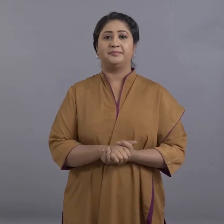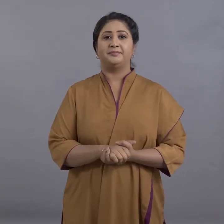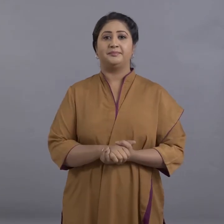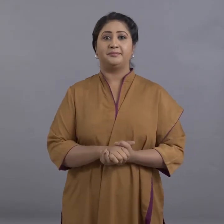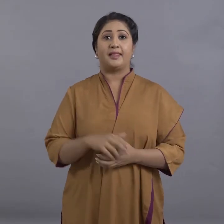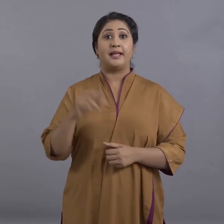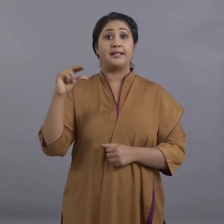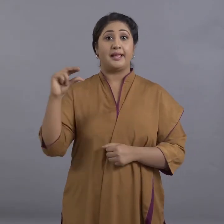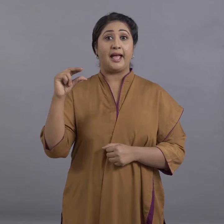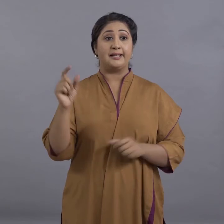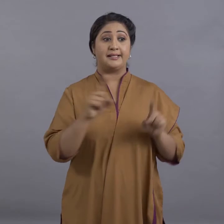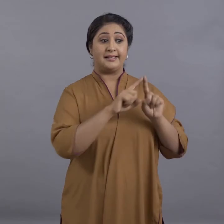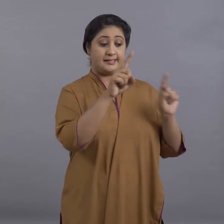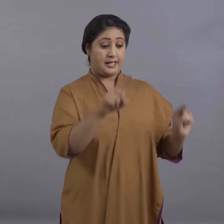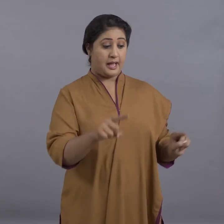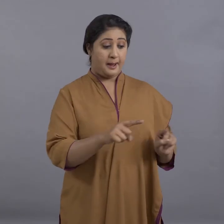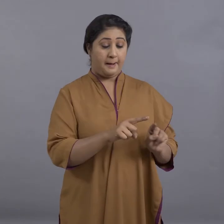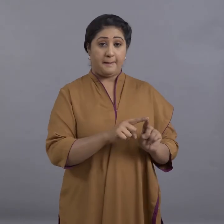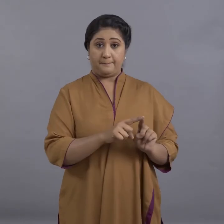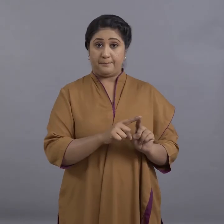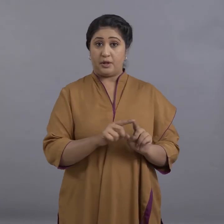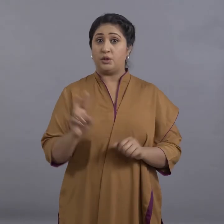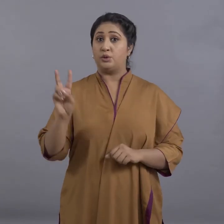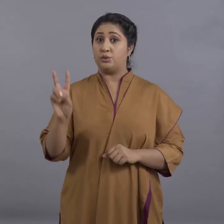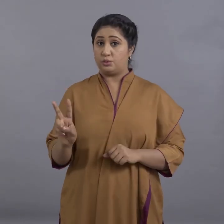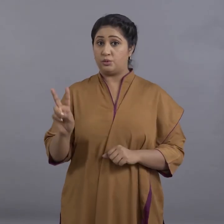Test Sample 2 and key words.